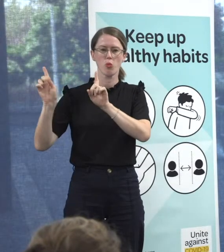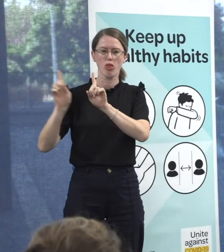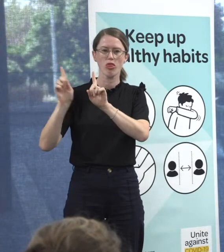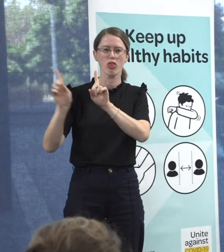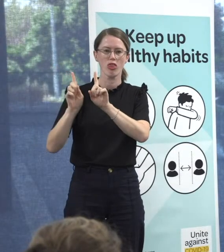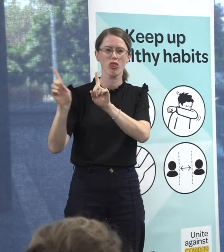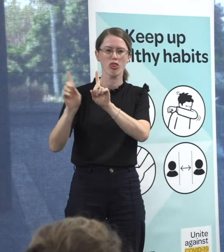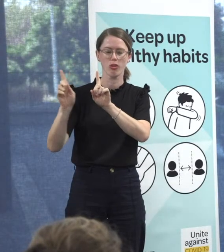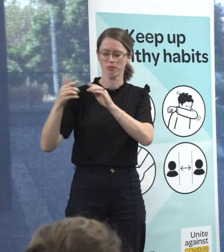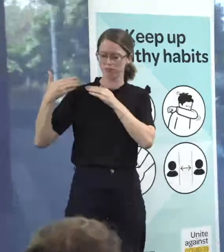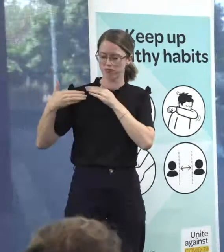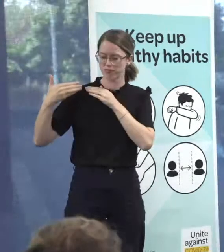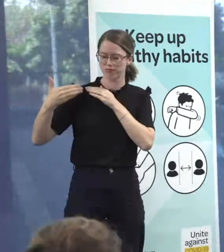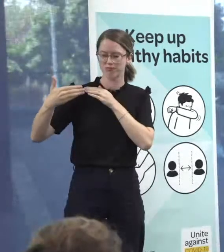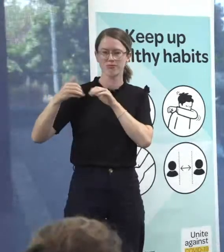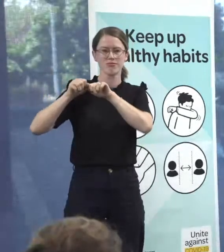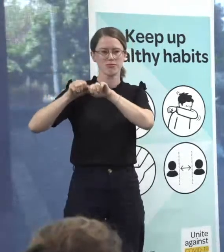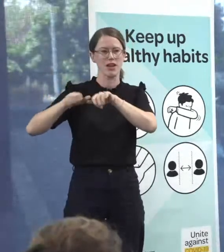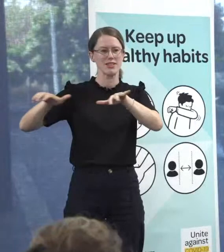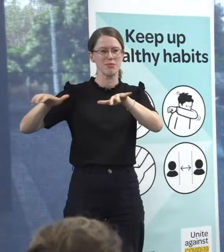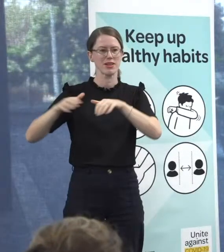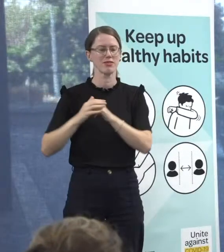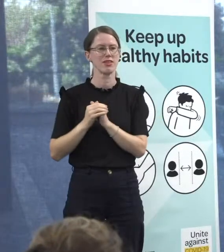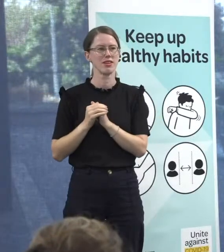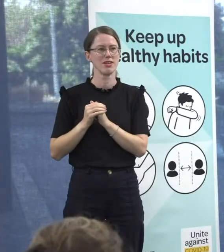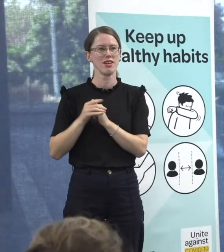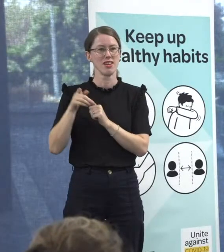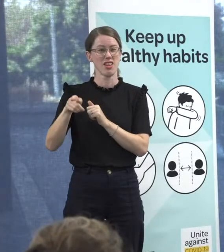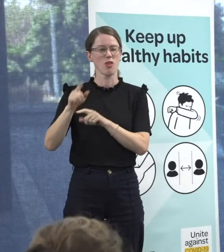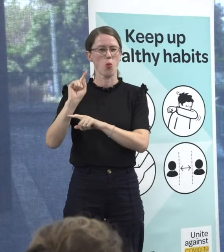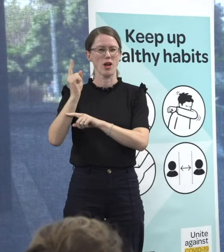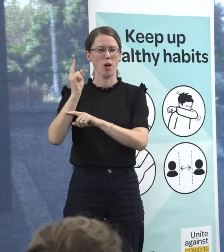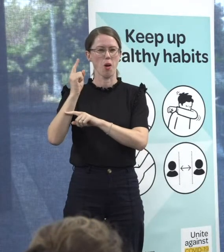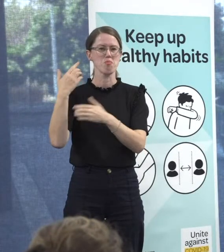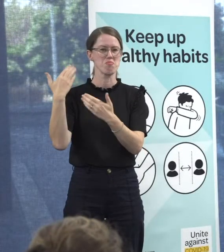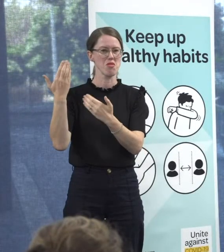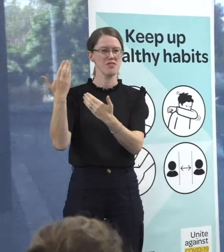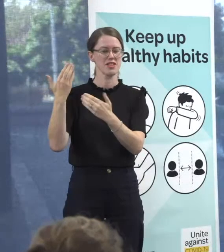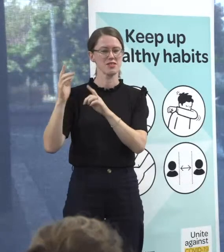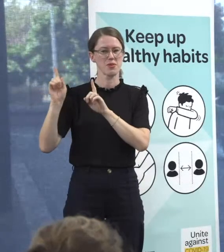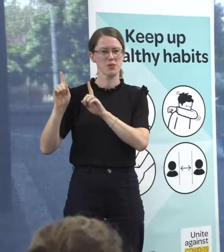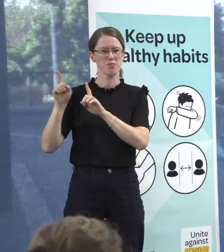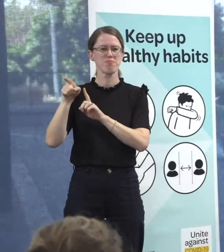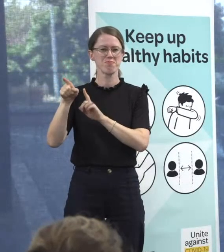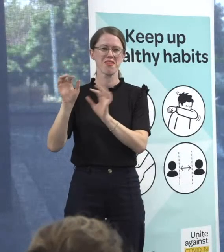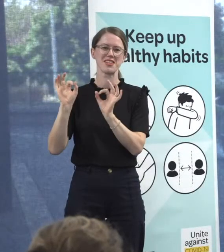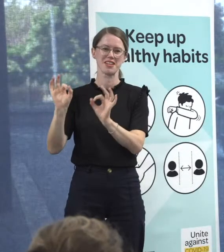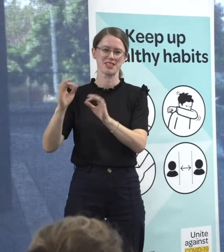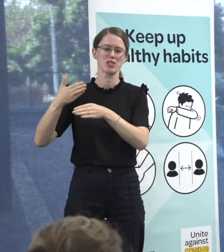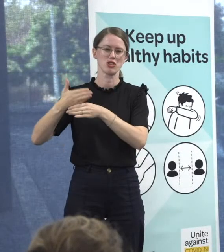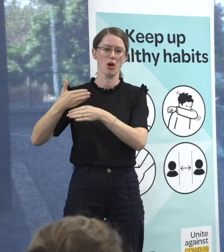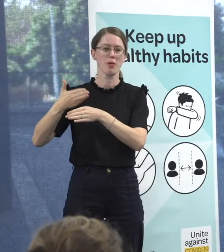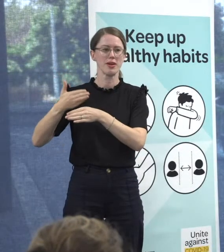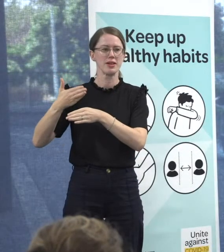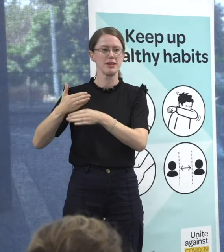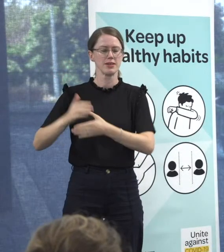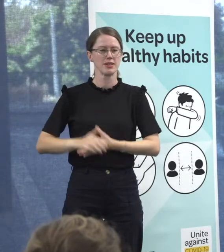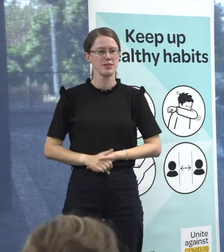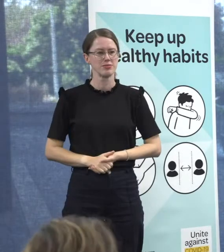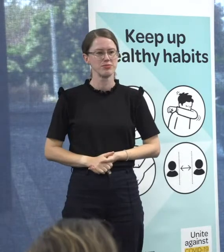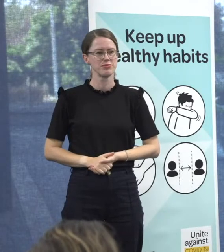the period of the pandemic, in particular at the 1 p.m. stand-ups. They do a fantastic job,